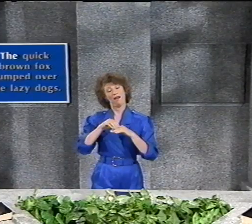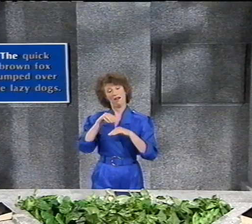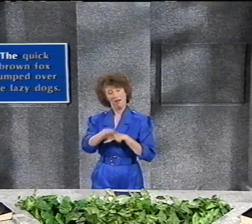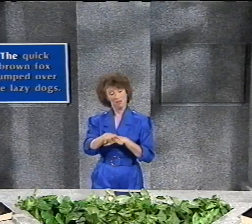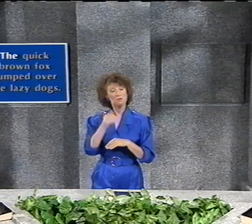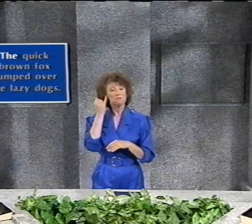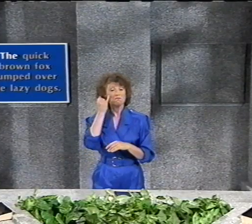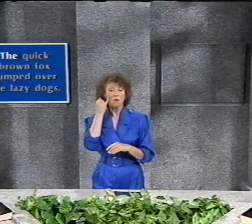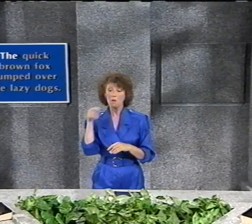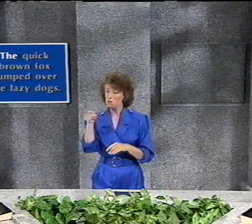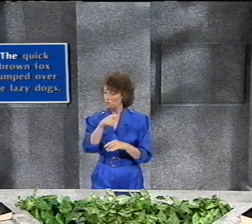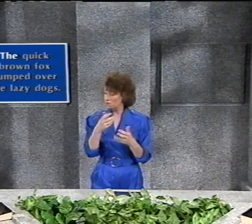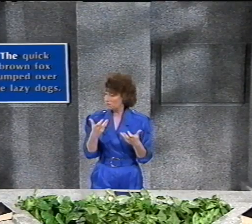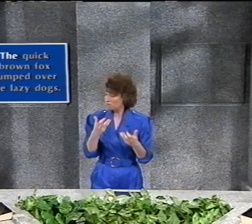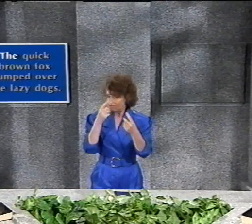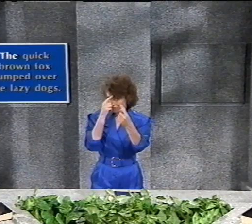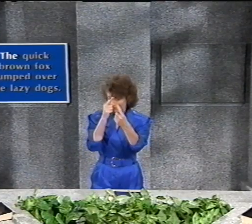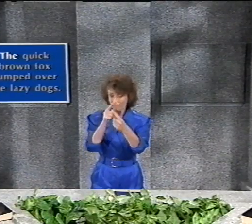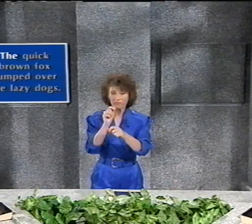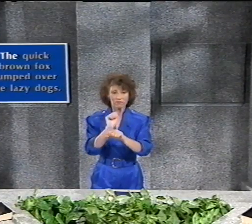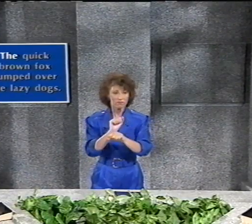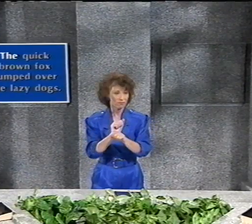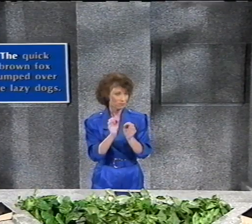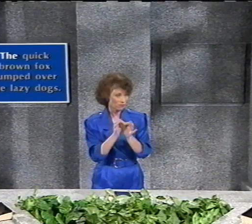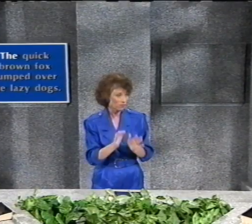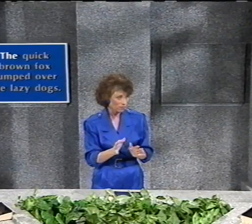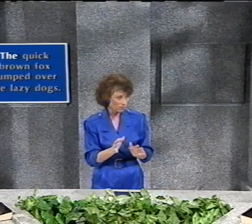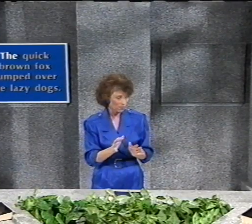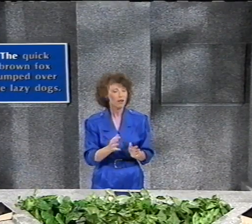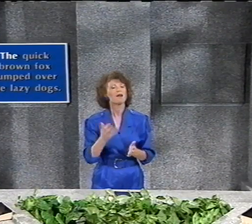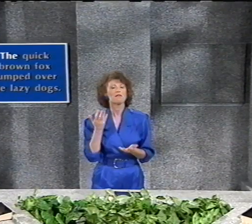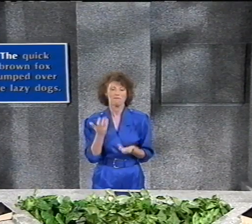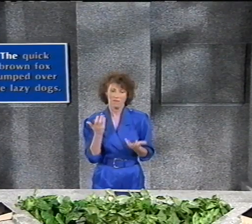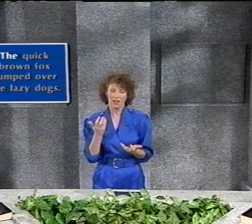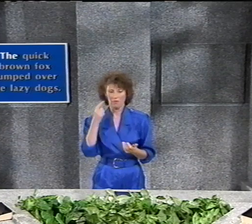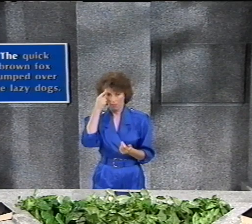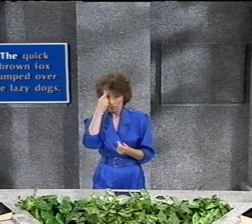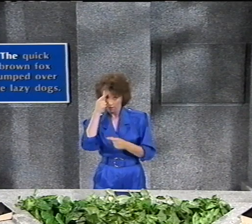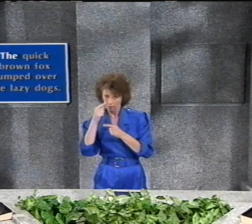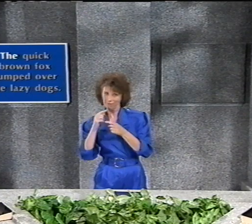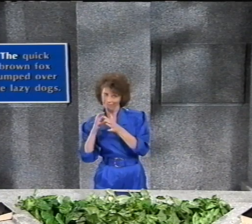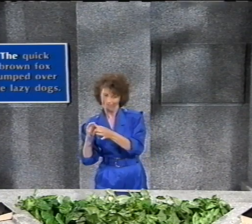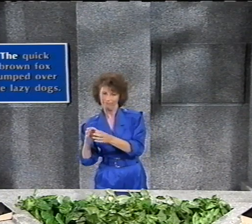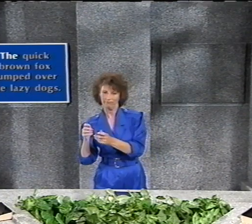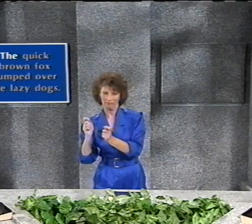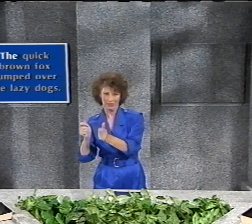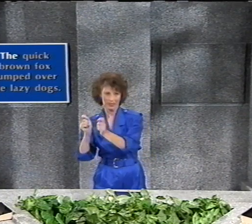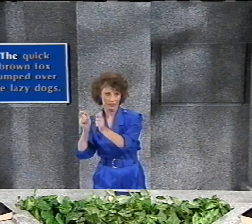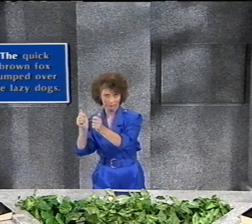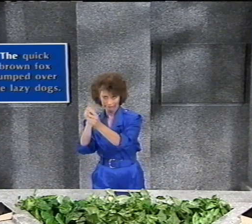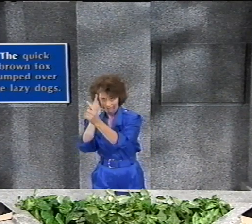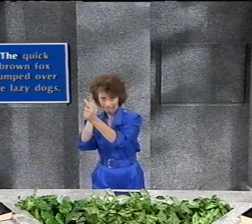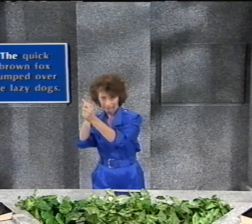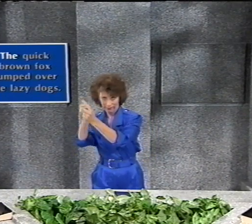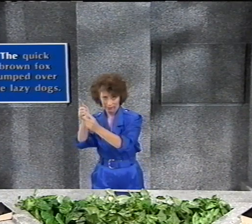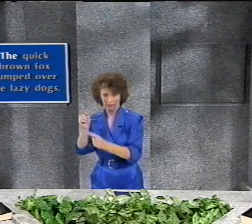configuration. If your goal is to be an interpreter, you might wish to aim for speed and make an H with your fingers